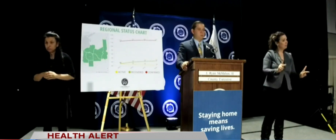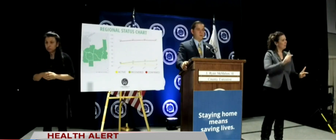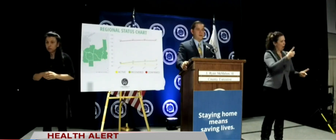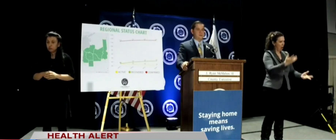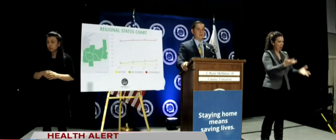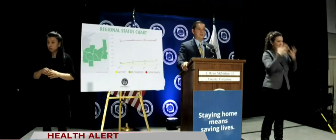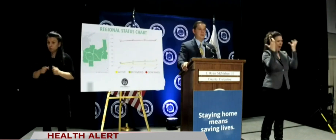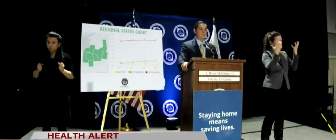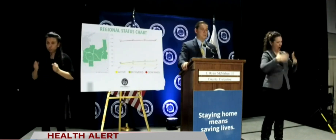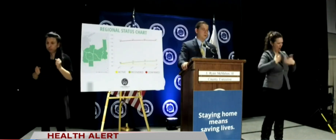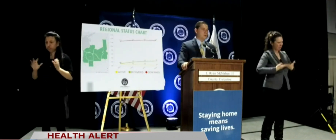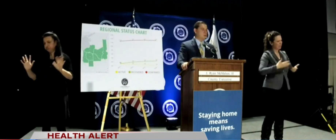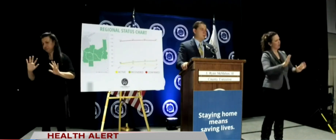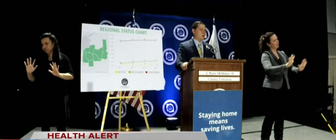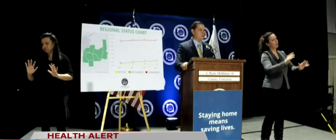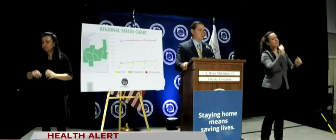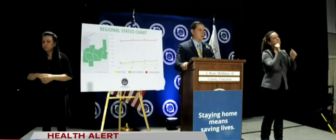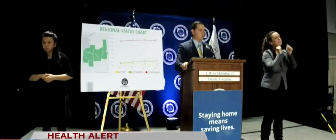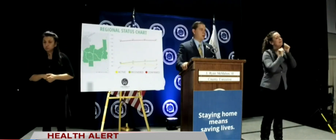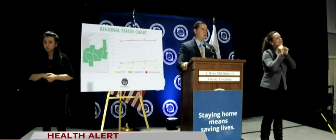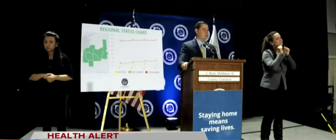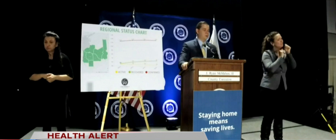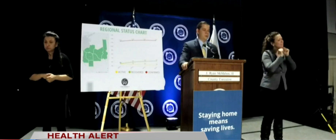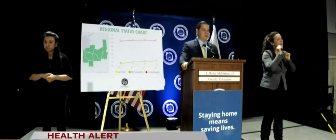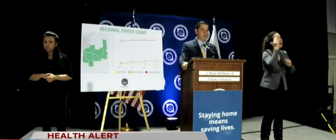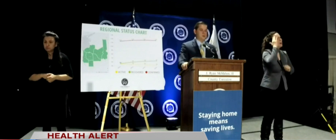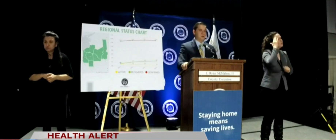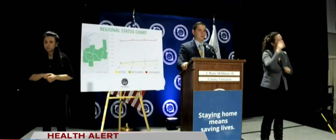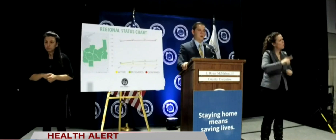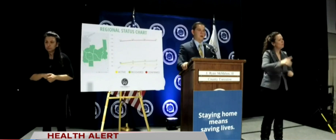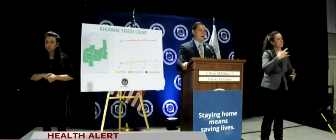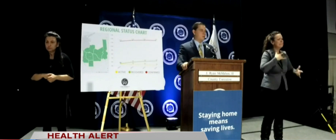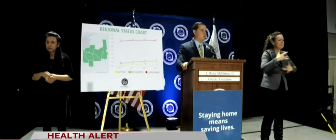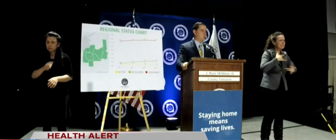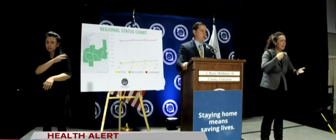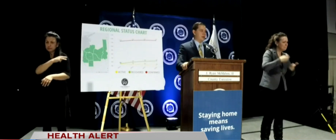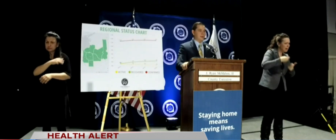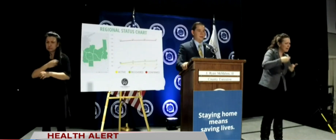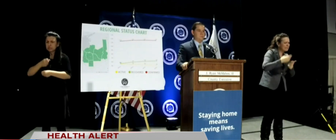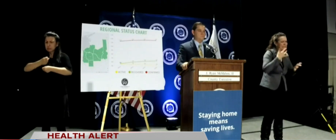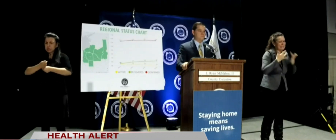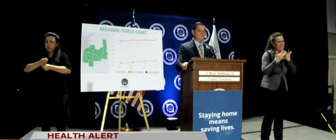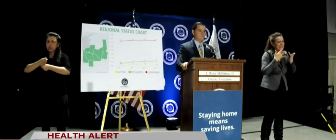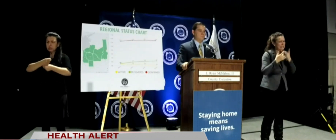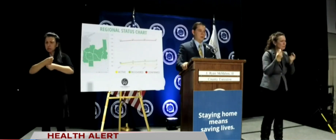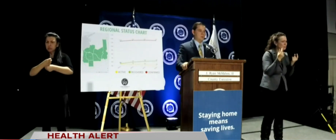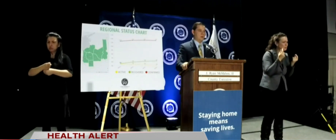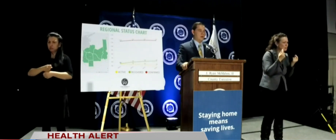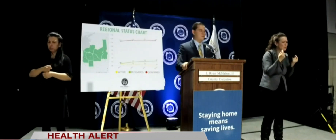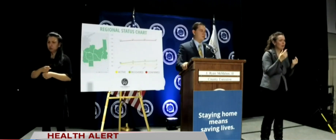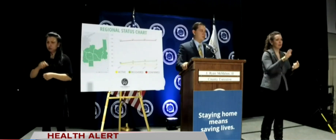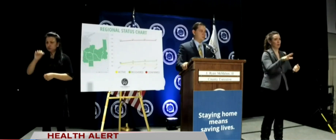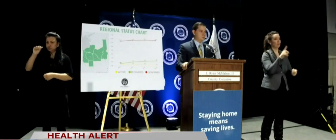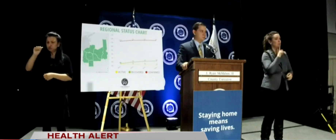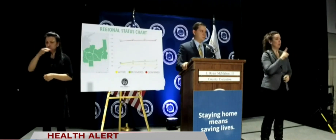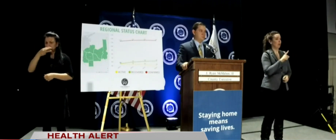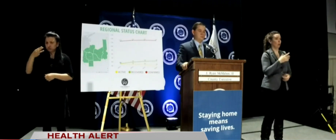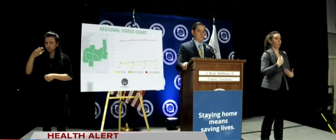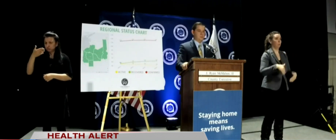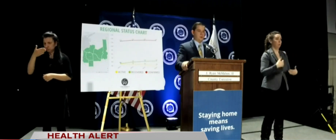I see protests, I get it. People are concerned about their liberty, they're concerned about economic ruin, I get it. I feel